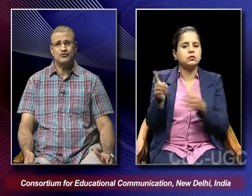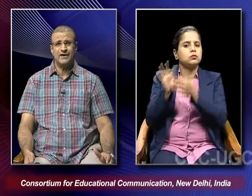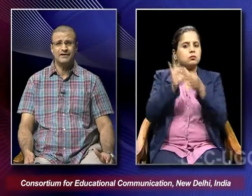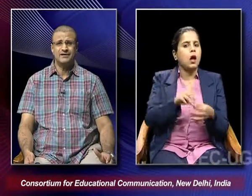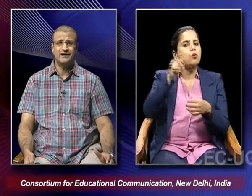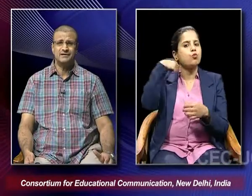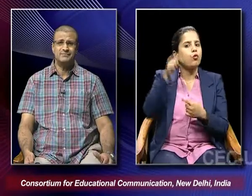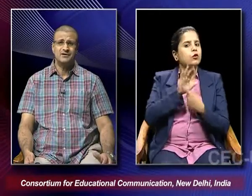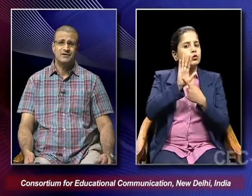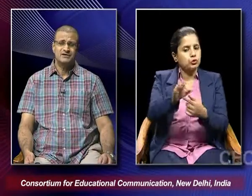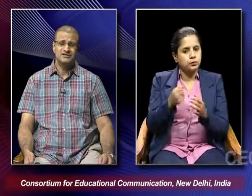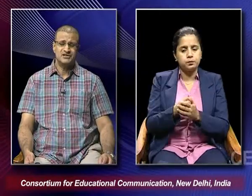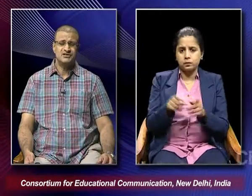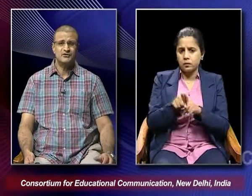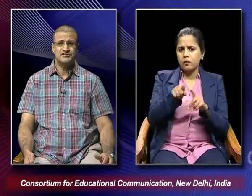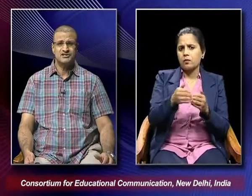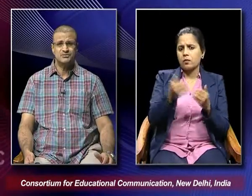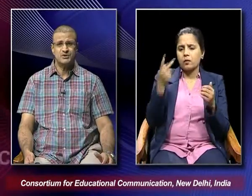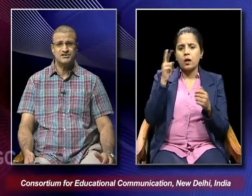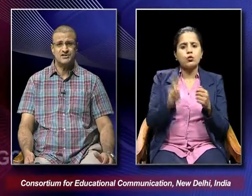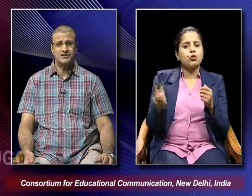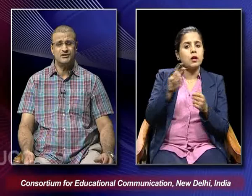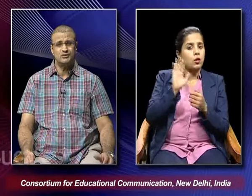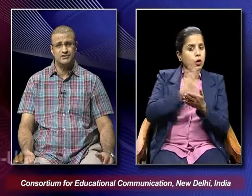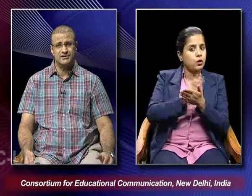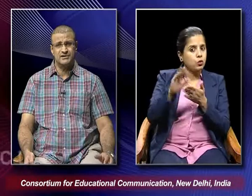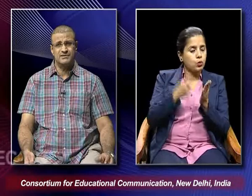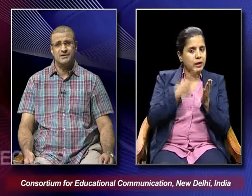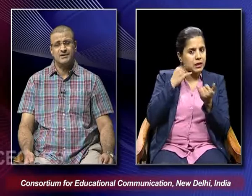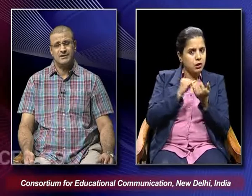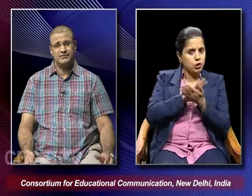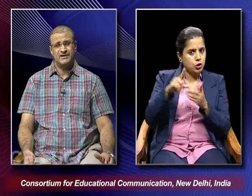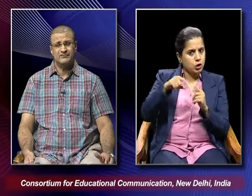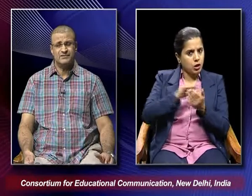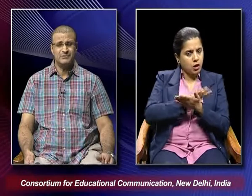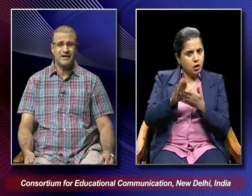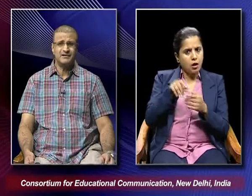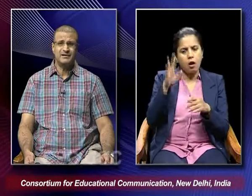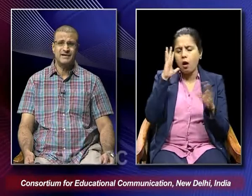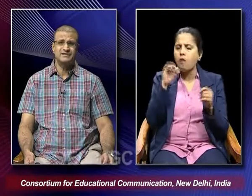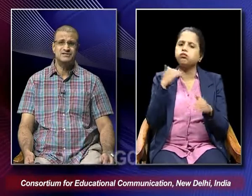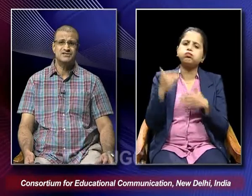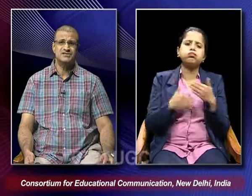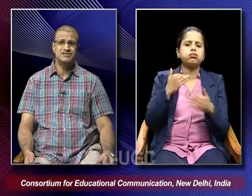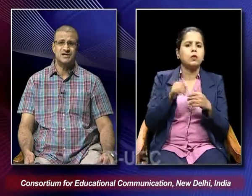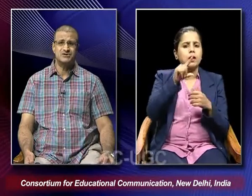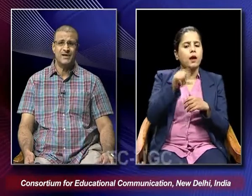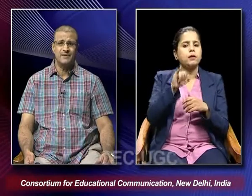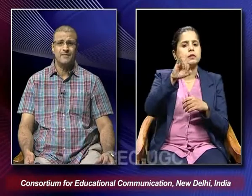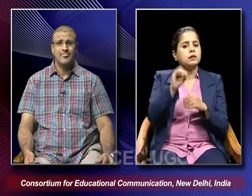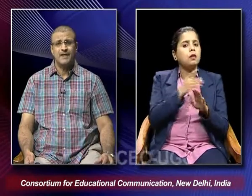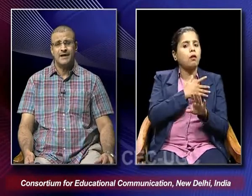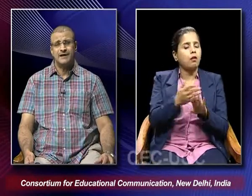also find that the journey of Hrishikesh Mukherjee continues in a very comfortable manner in 1960s as